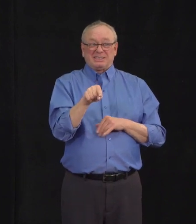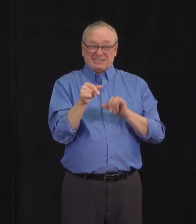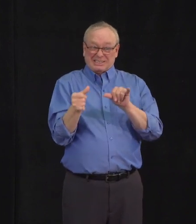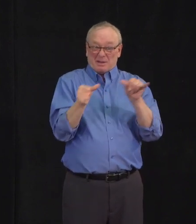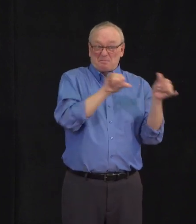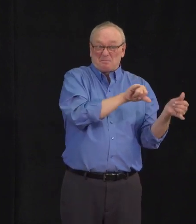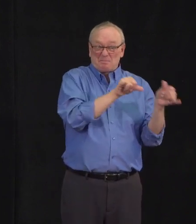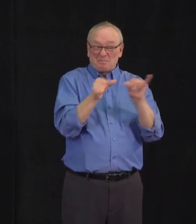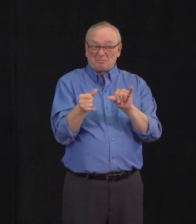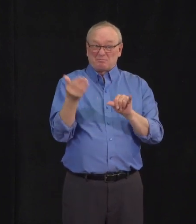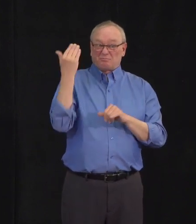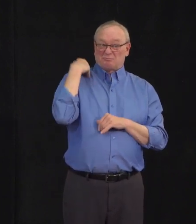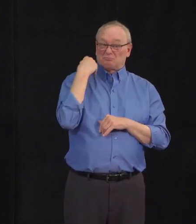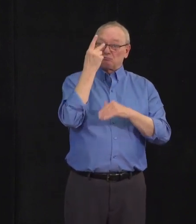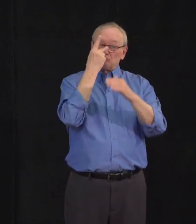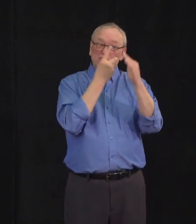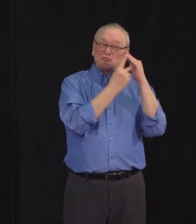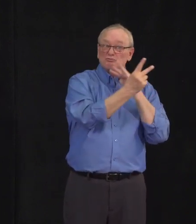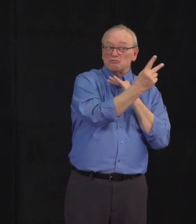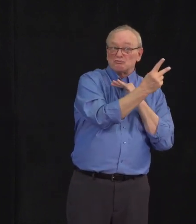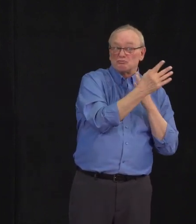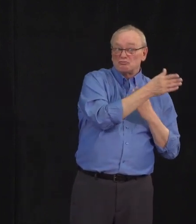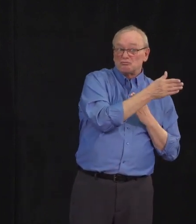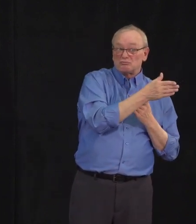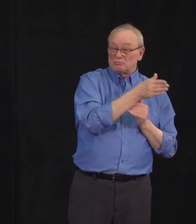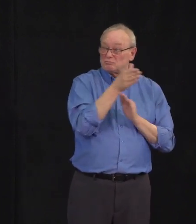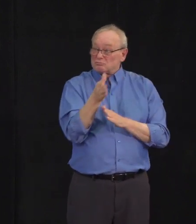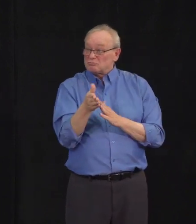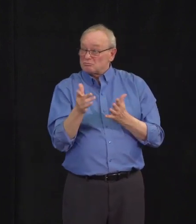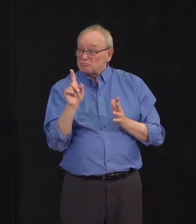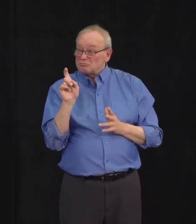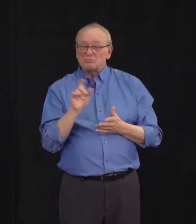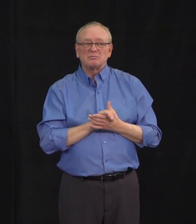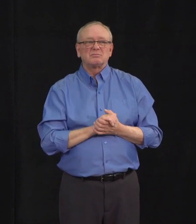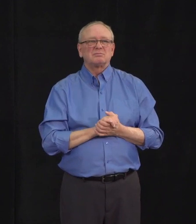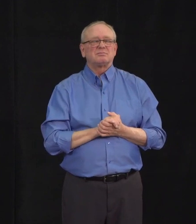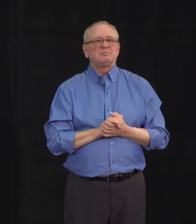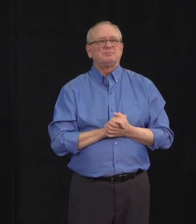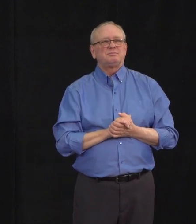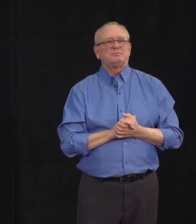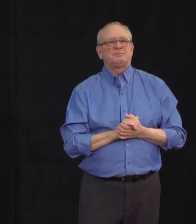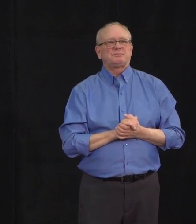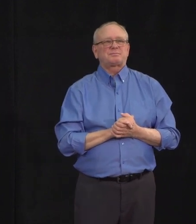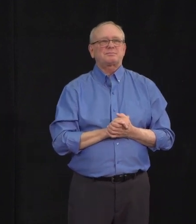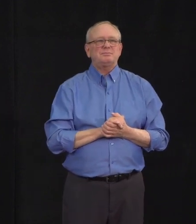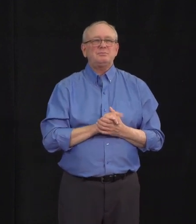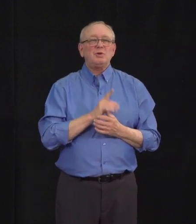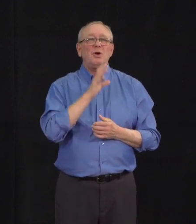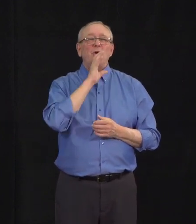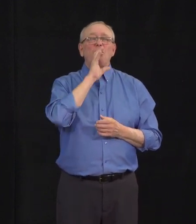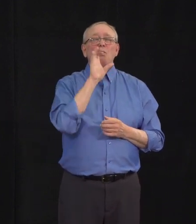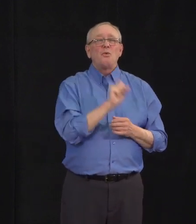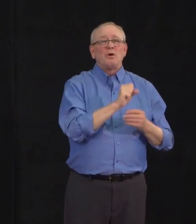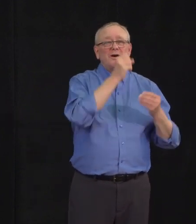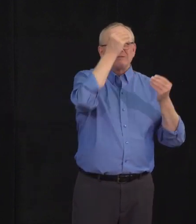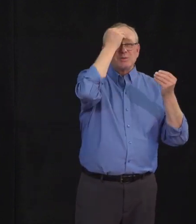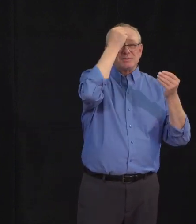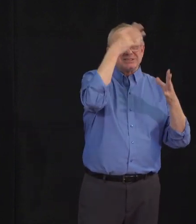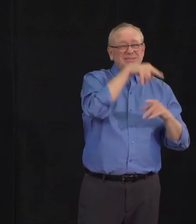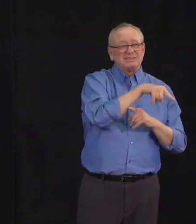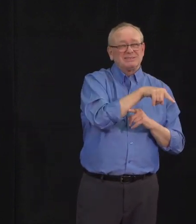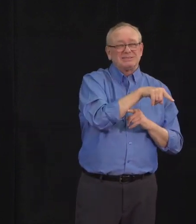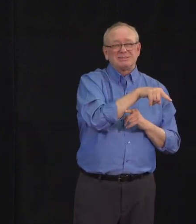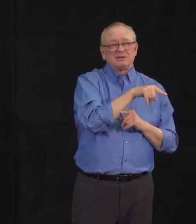So you may recall that the previous projection of deaths was an incredibly wide range. It ranged from several hundred to several